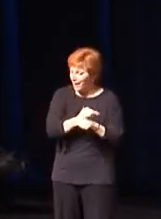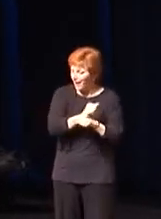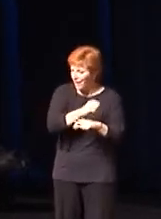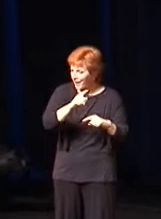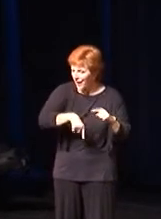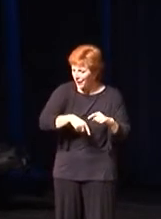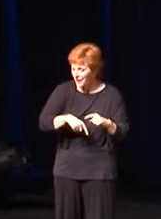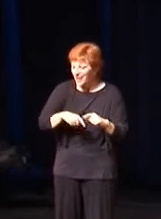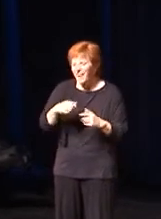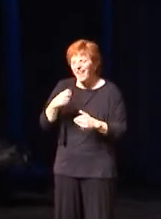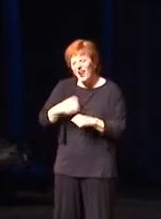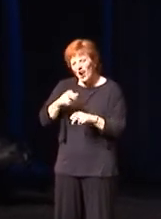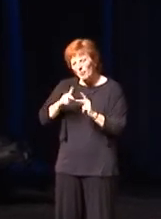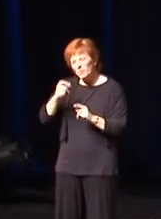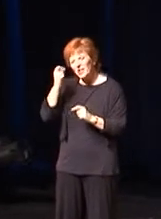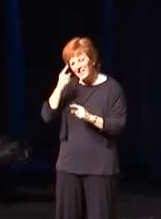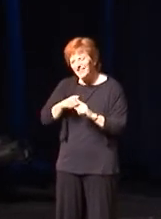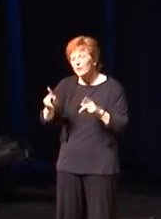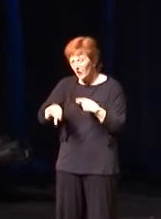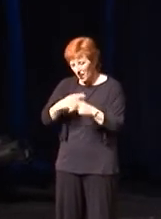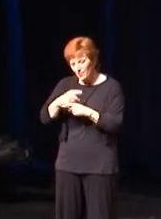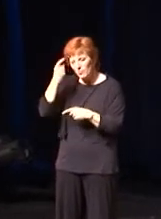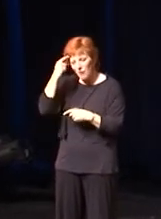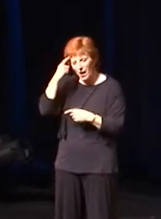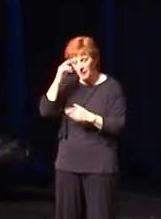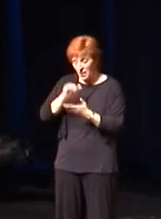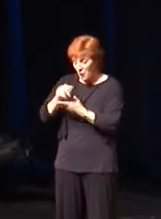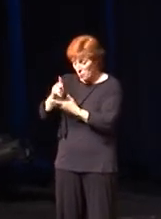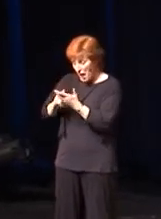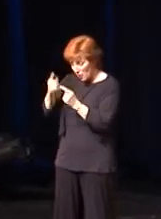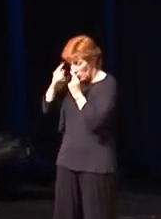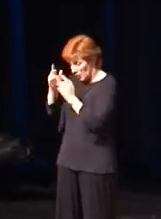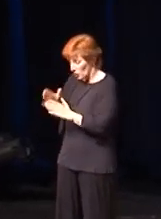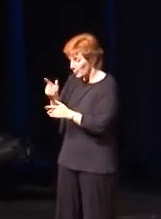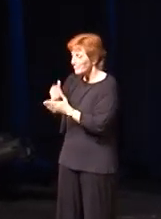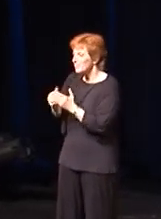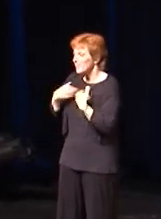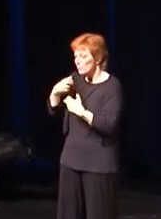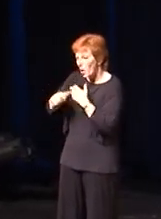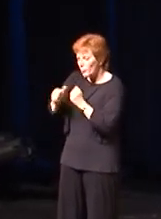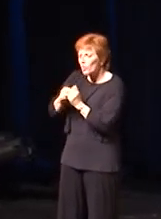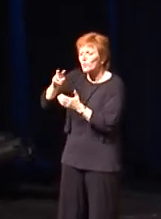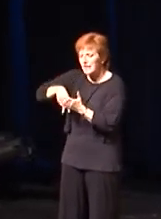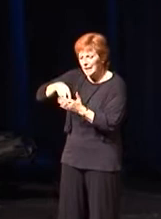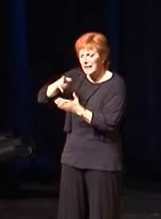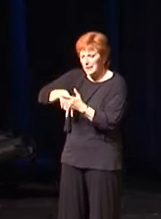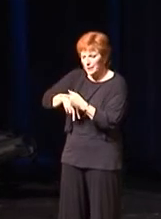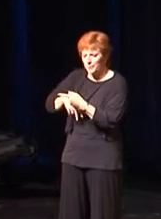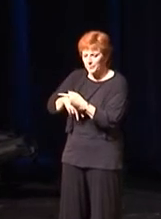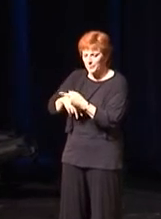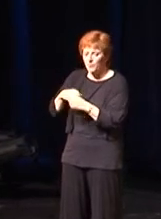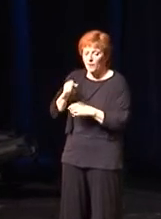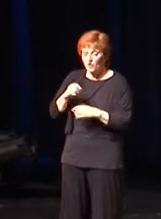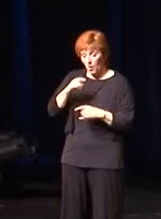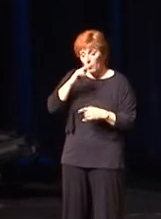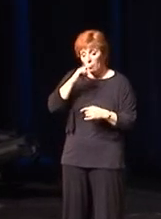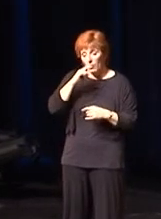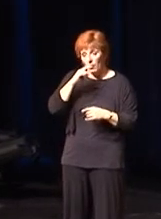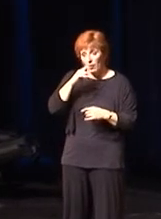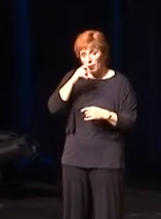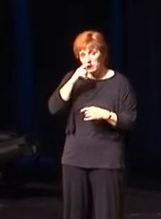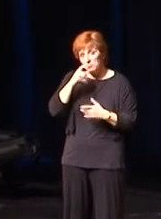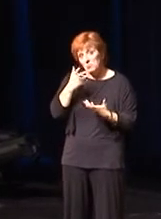are different kinds of minds. And the pattern thinker kids often have a lot of problems with reading. So the kid may need